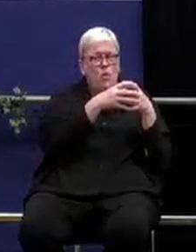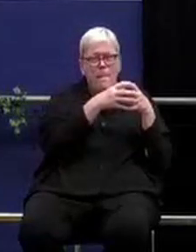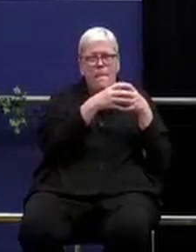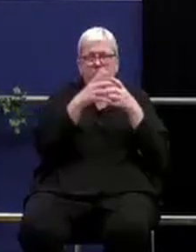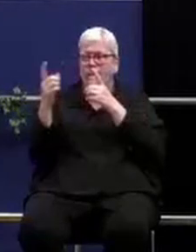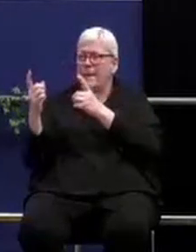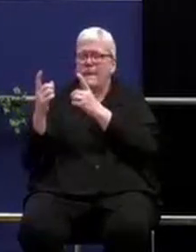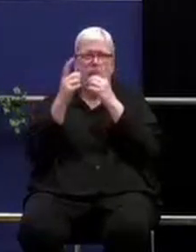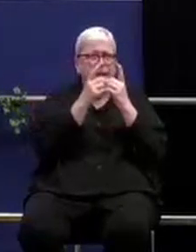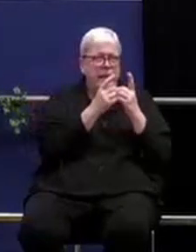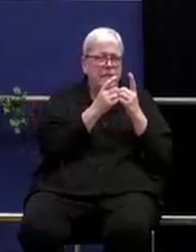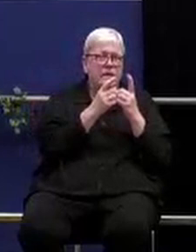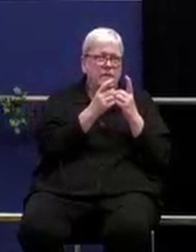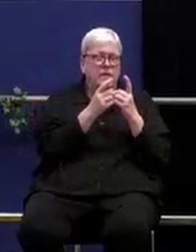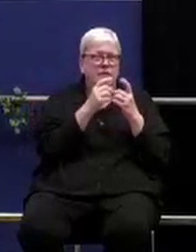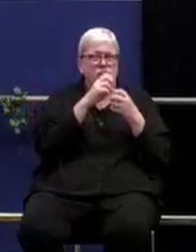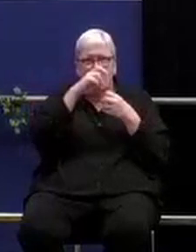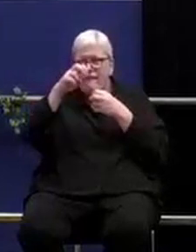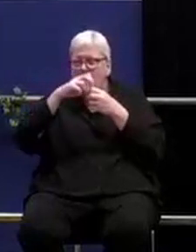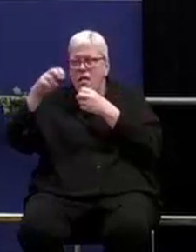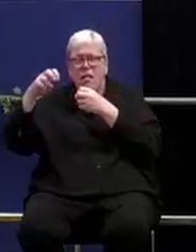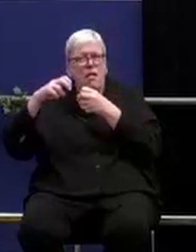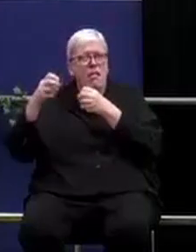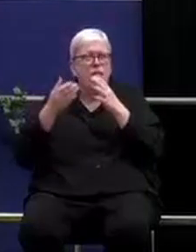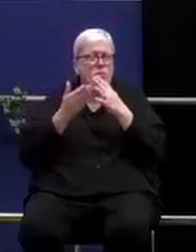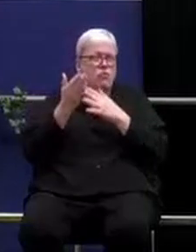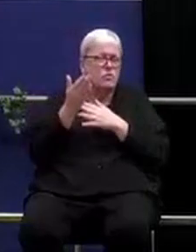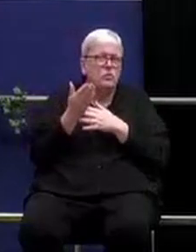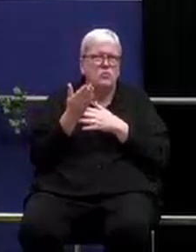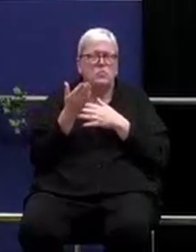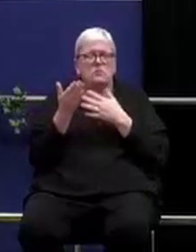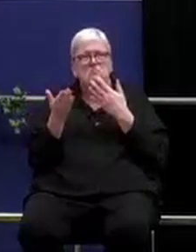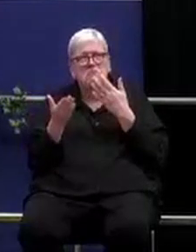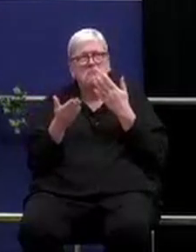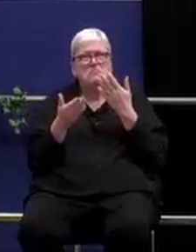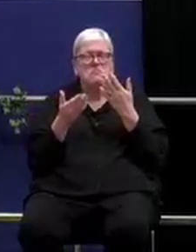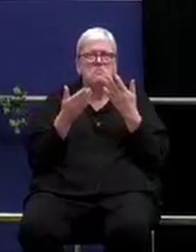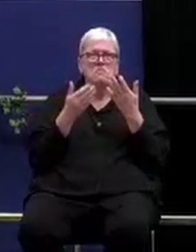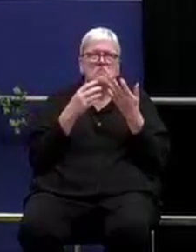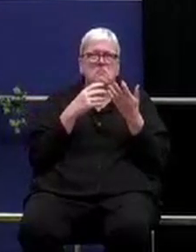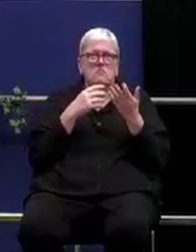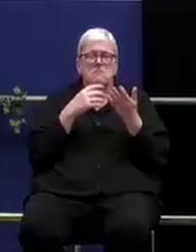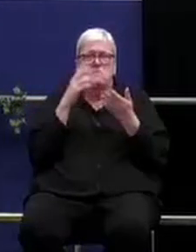in the library and sort of travels through sort of books, like travel books.